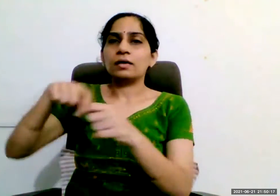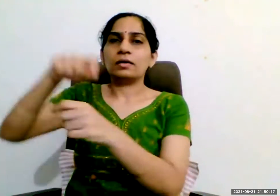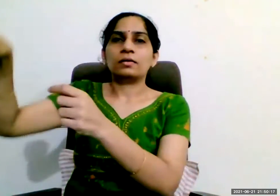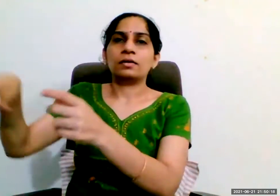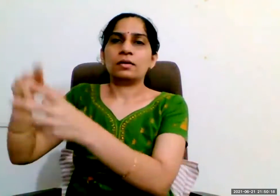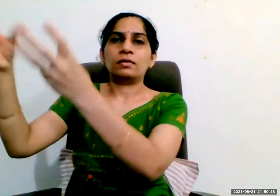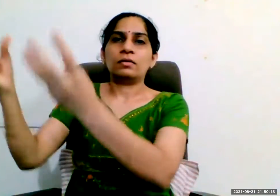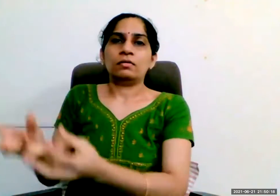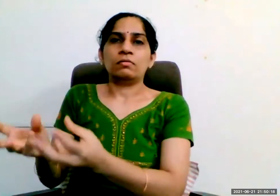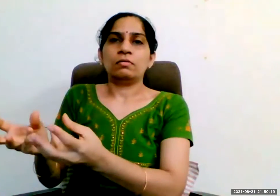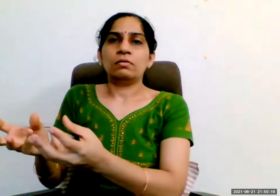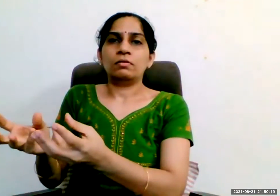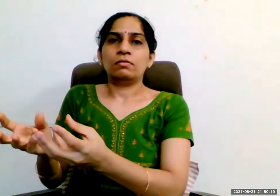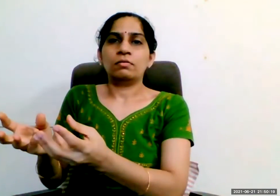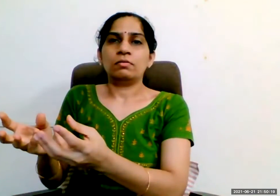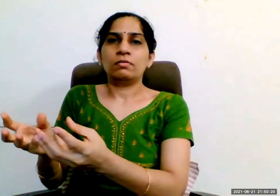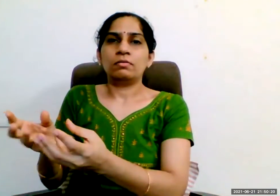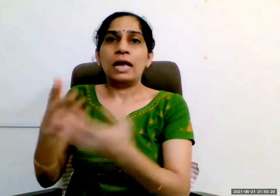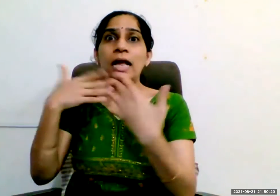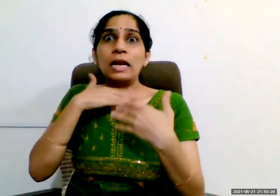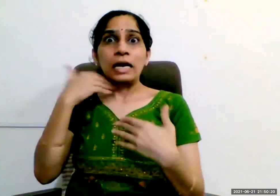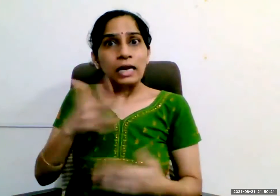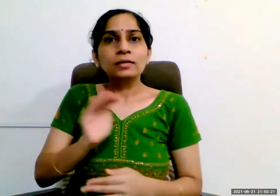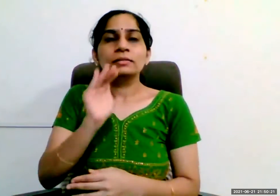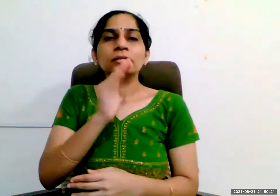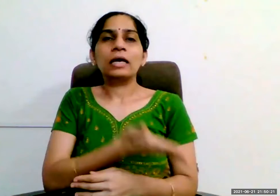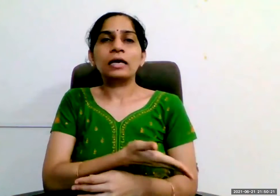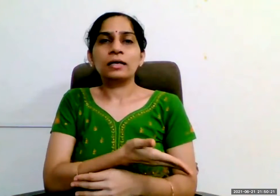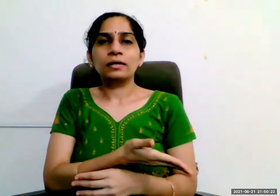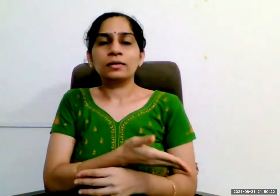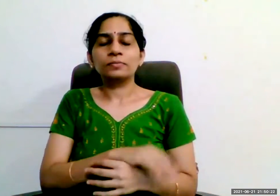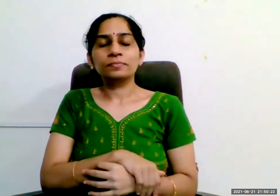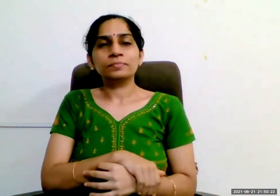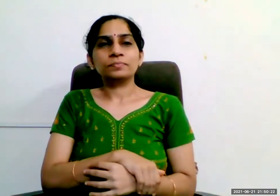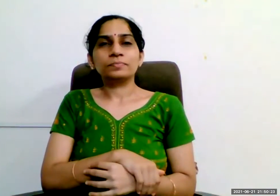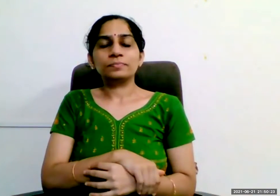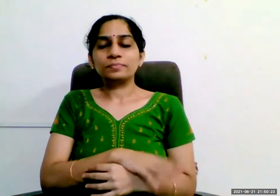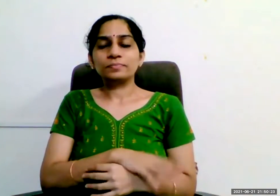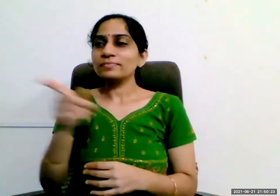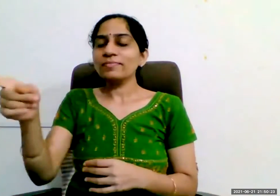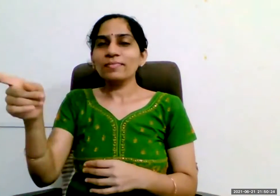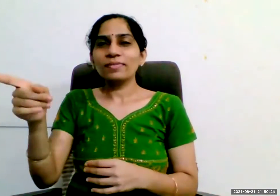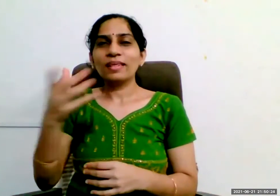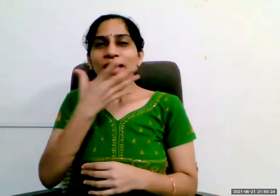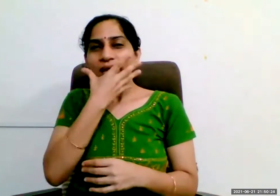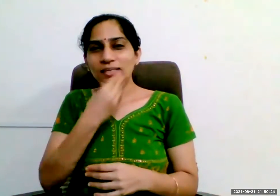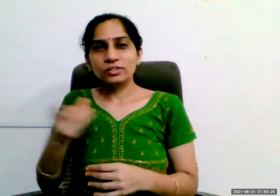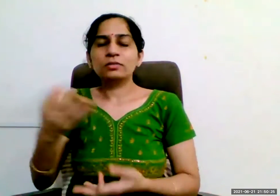And by the time before this rishi or the saint could open his eyes, his son came and he saw what this king